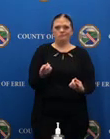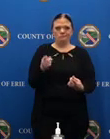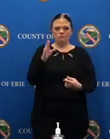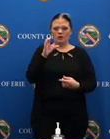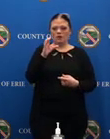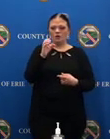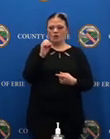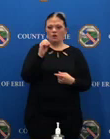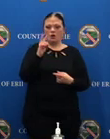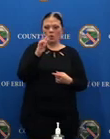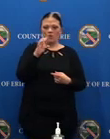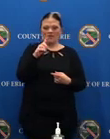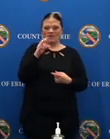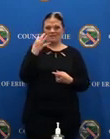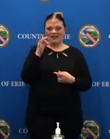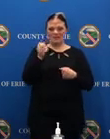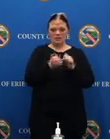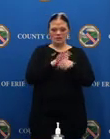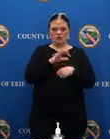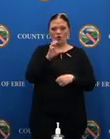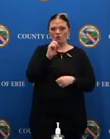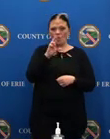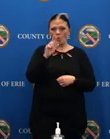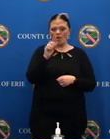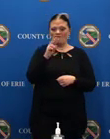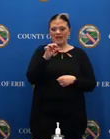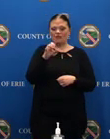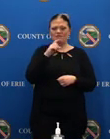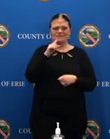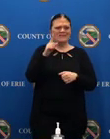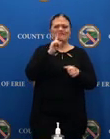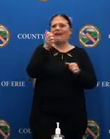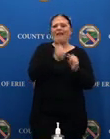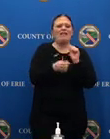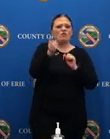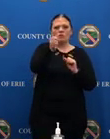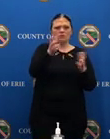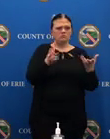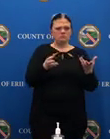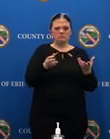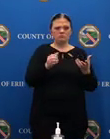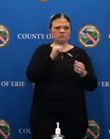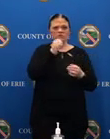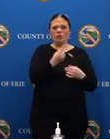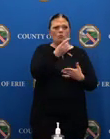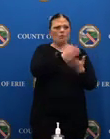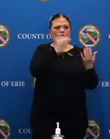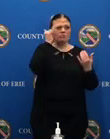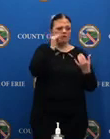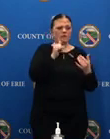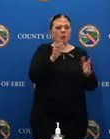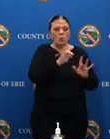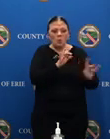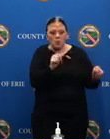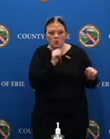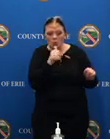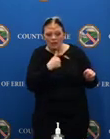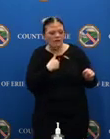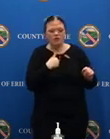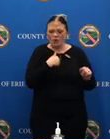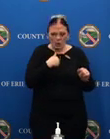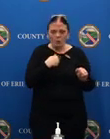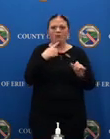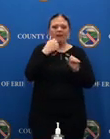COVID-19, the coronavirus, is everywhere in Erie County. There's not a part of the city of Buffalo that doesn't have it. Every part